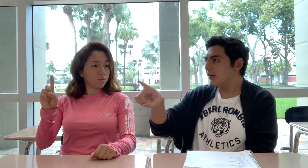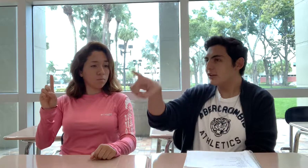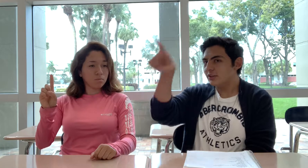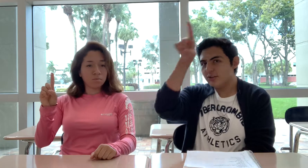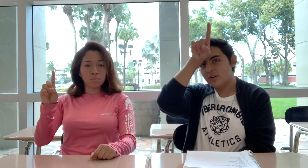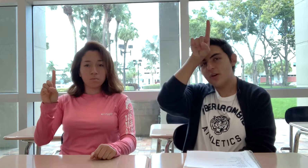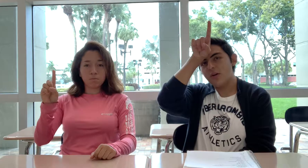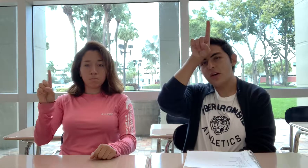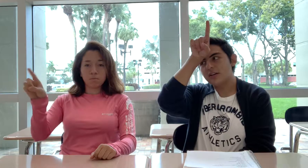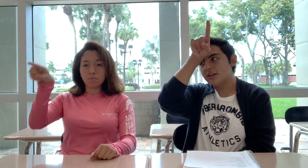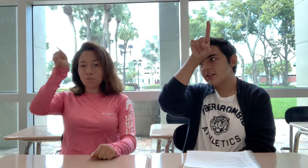Unicorn.